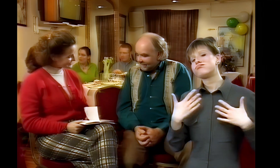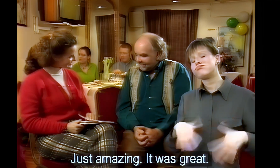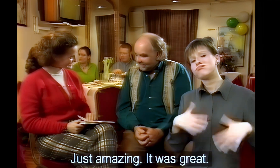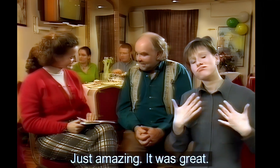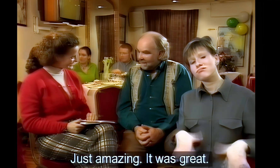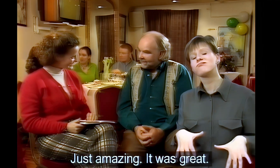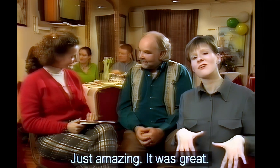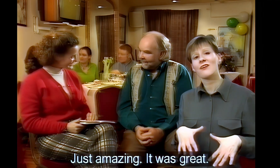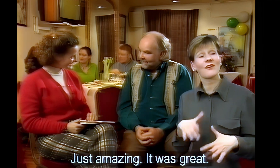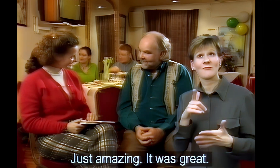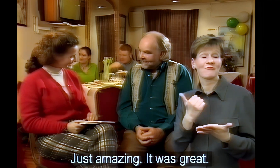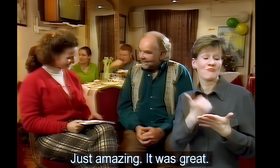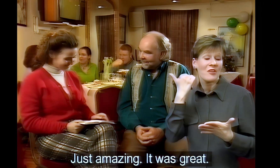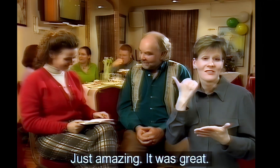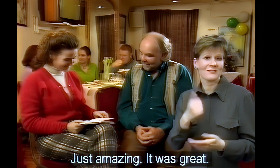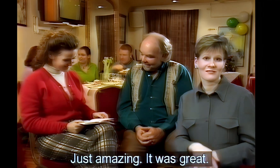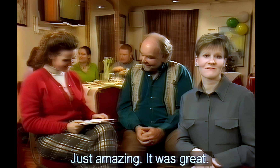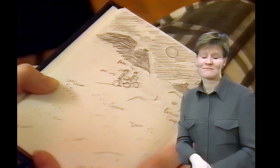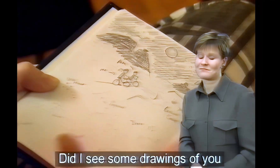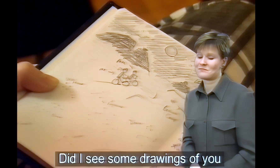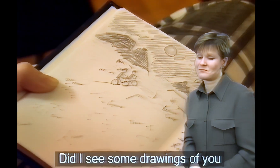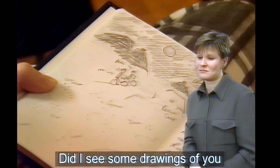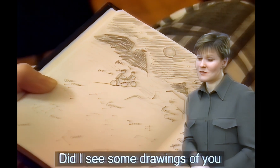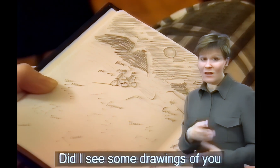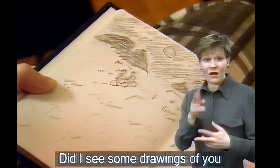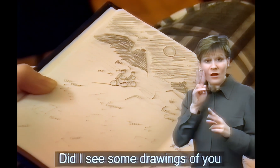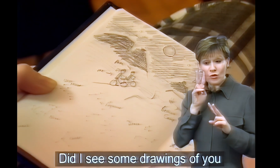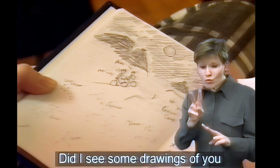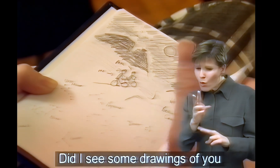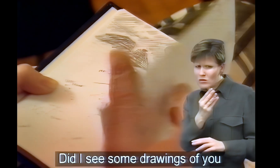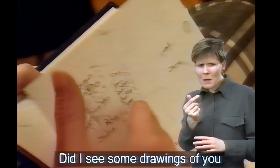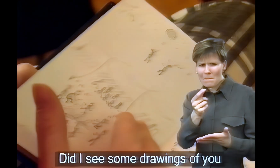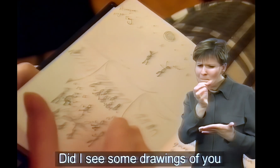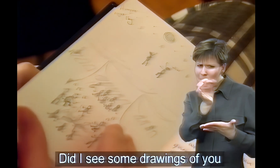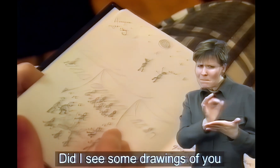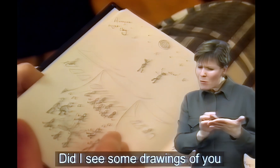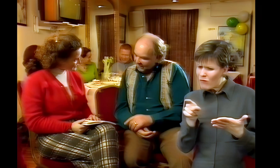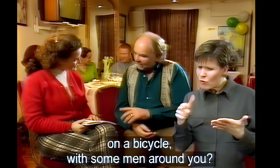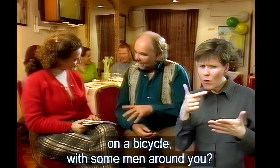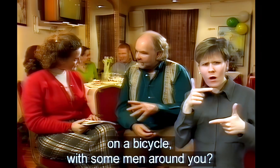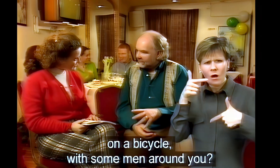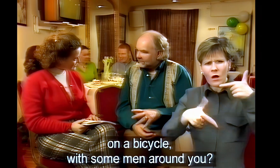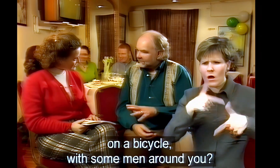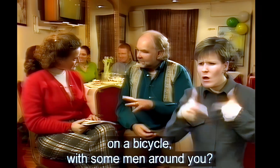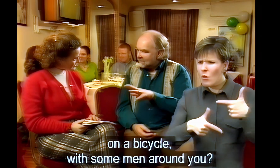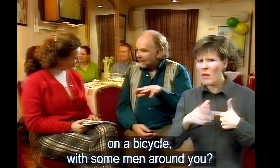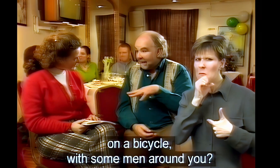just amazing. Yeah, it was great. Did I see some drawings of you on a bicycle with some men around